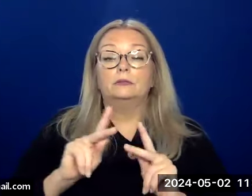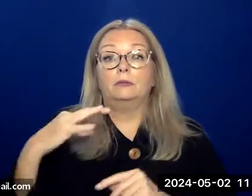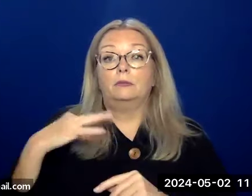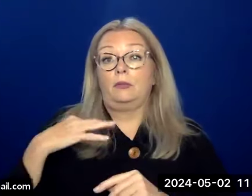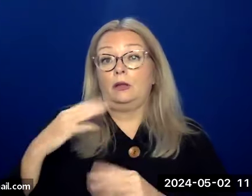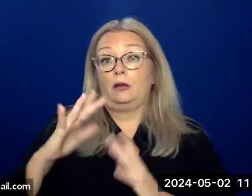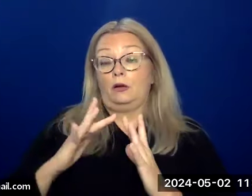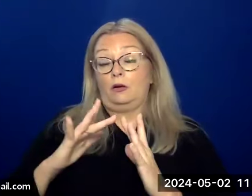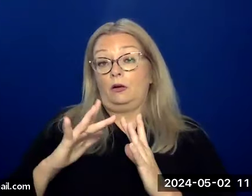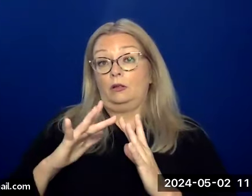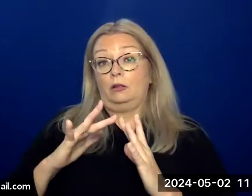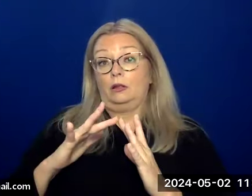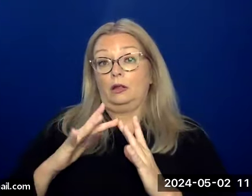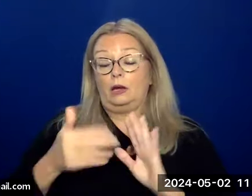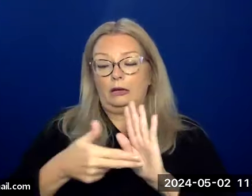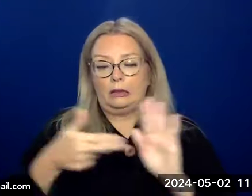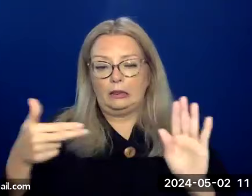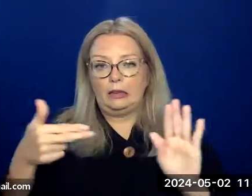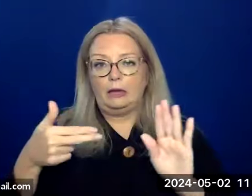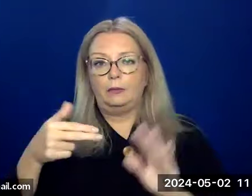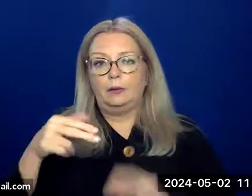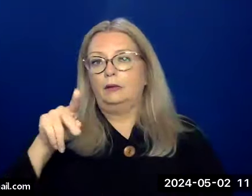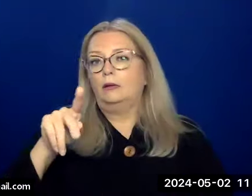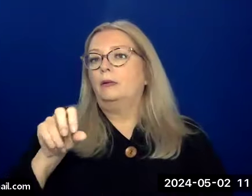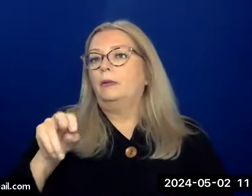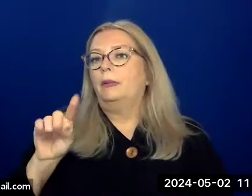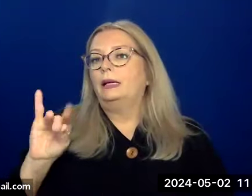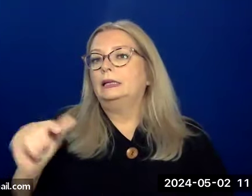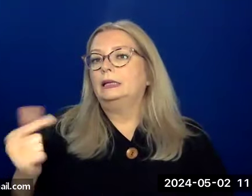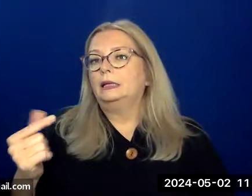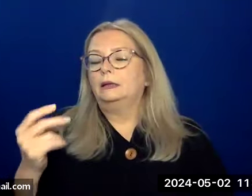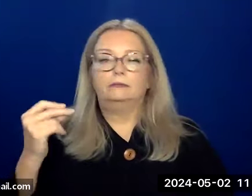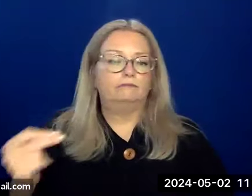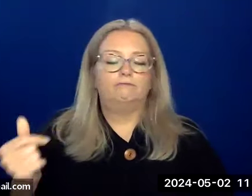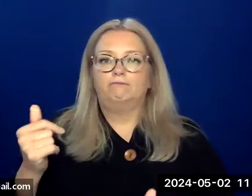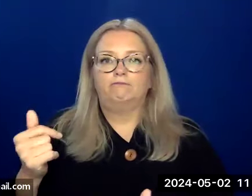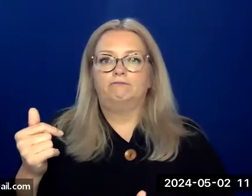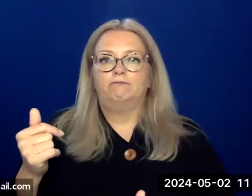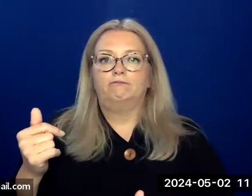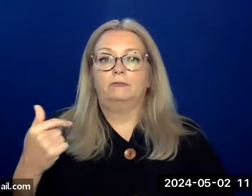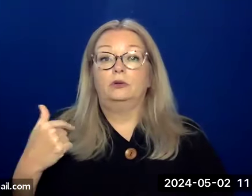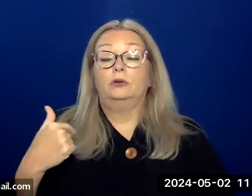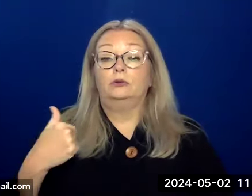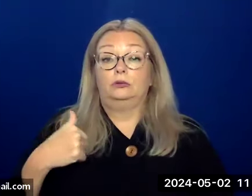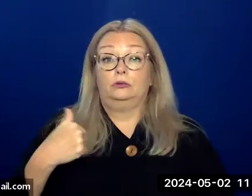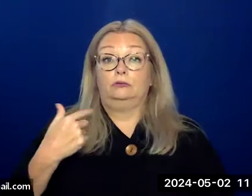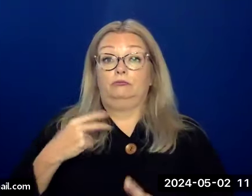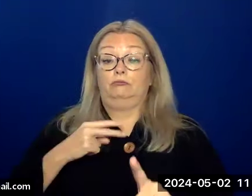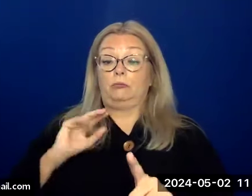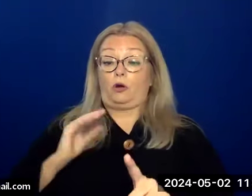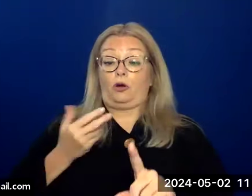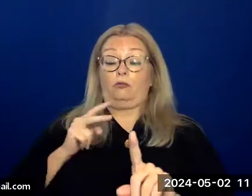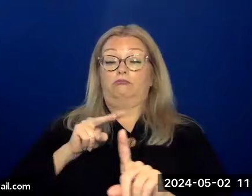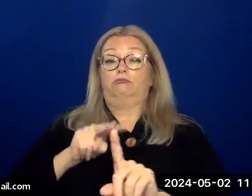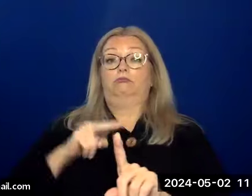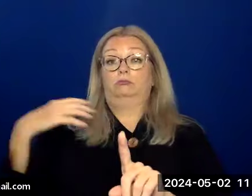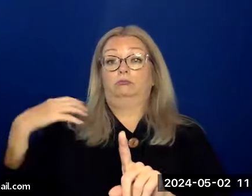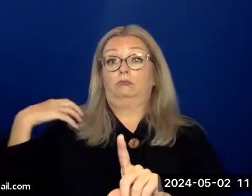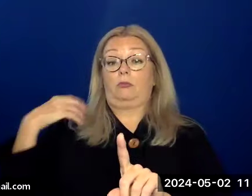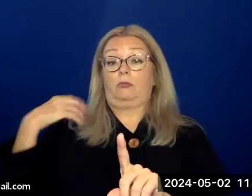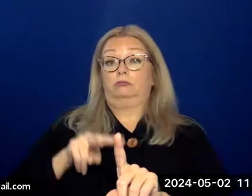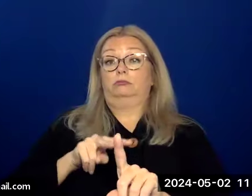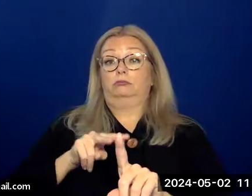as pending right away. So we, as the employer, are able to, see who has applied.